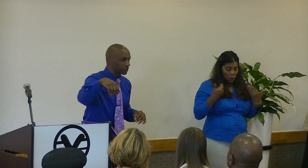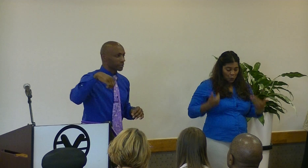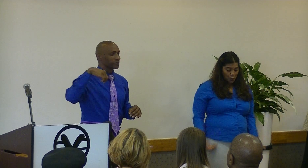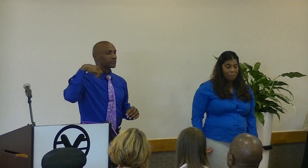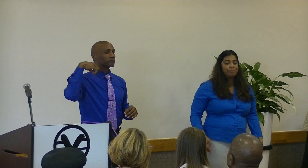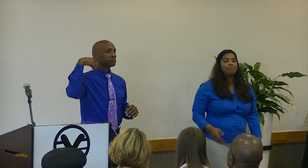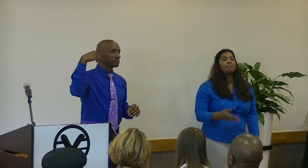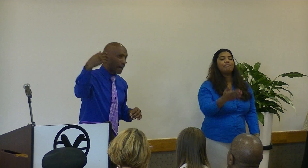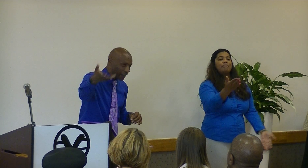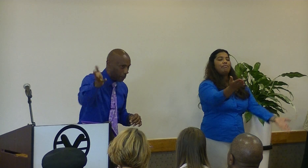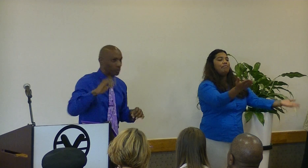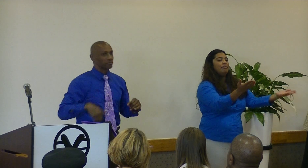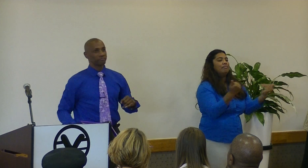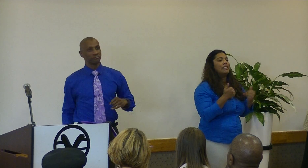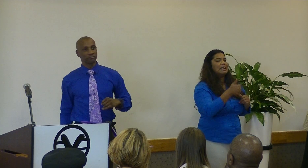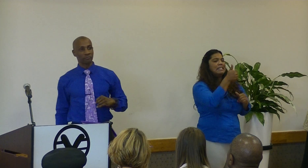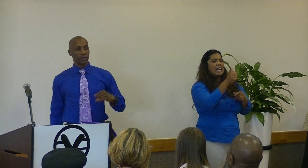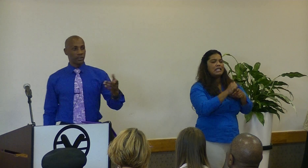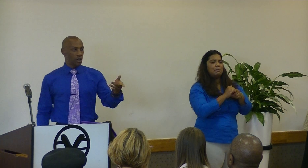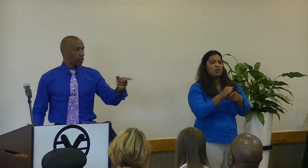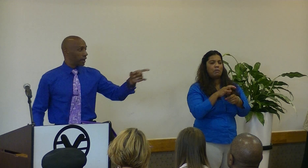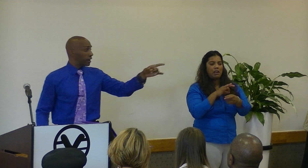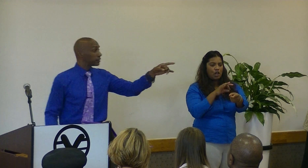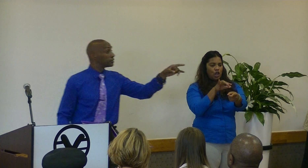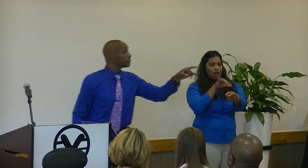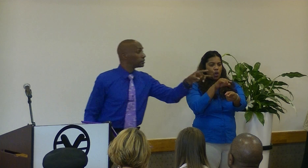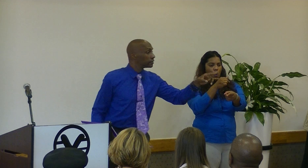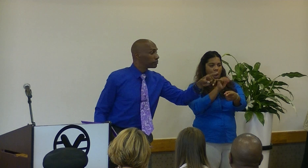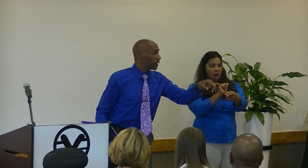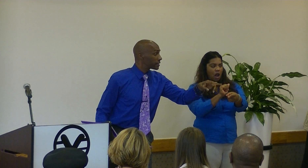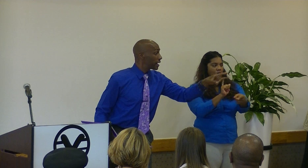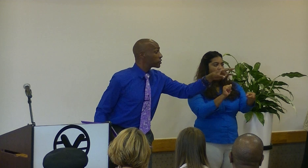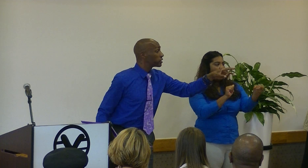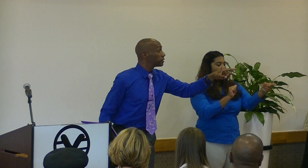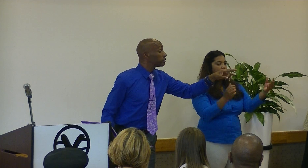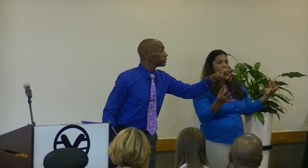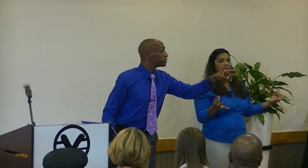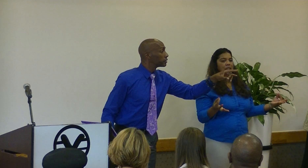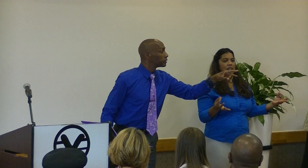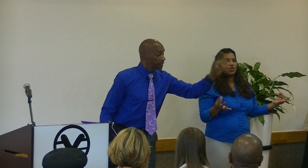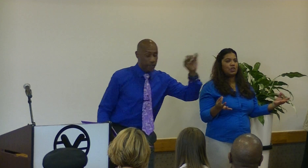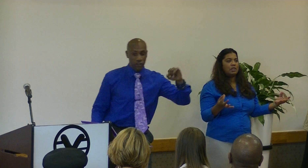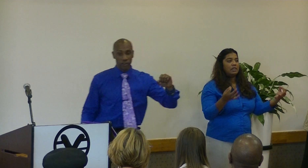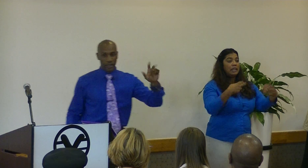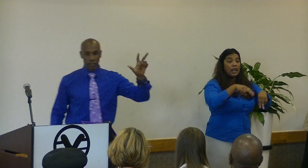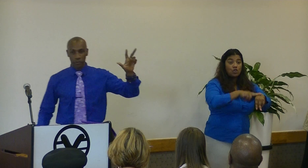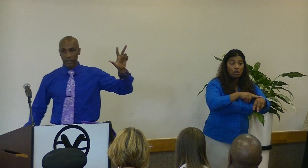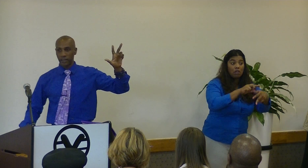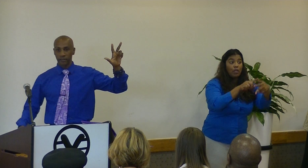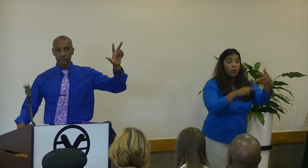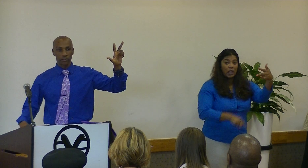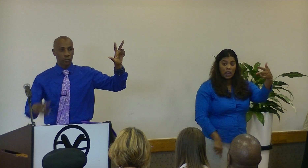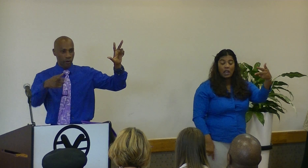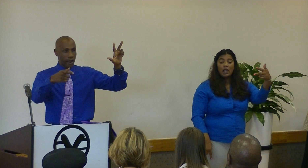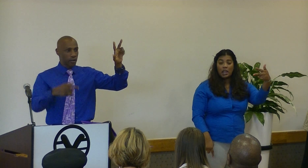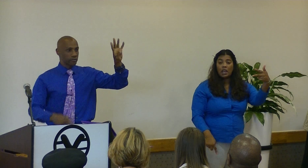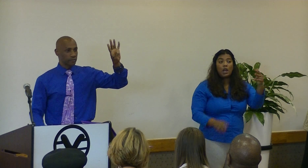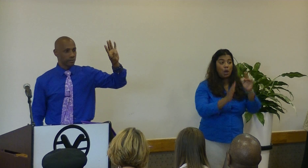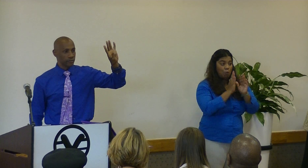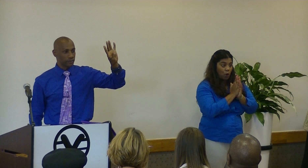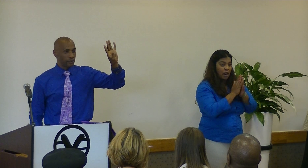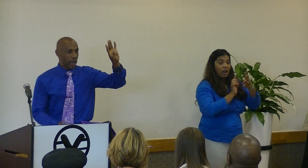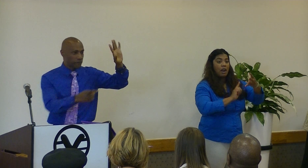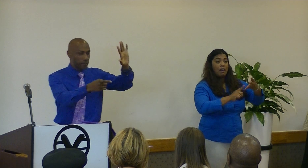Throw out a couple. Yoga, meditation, nature, that's 3.